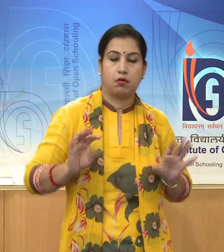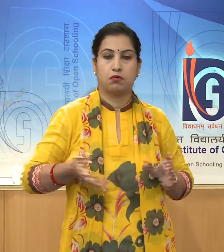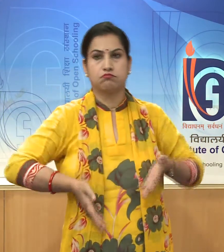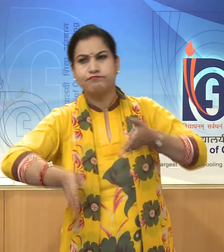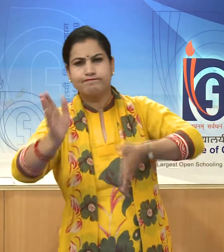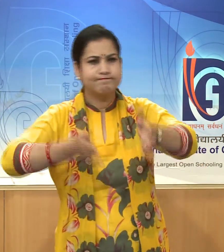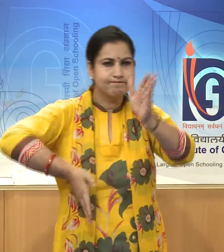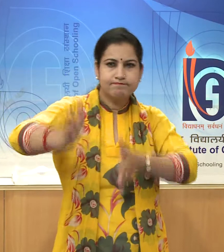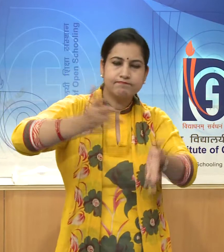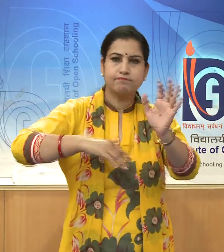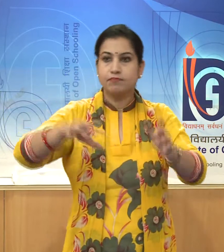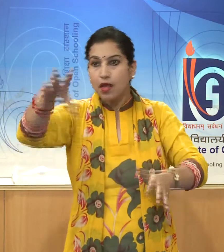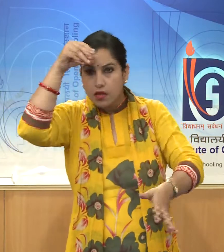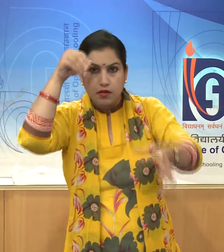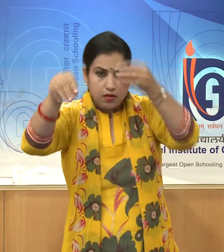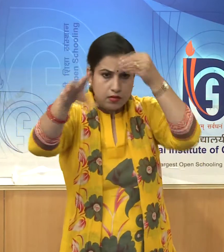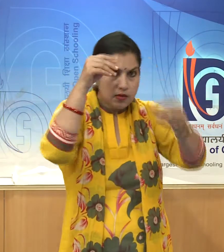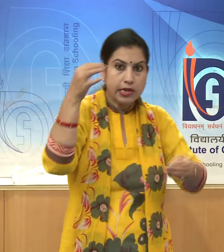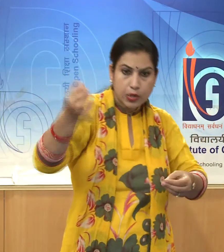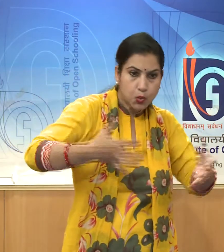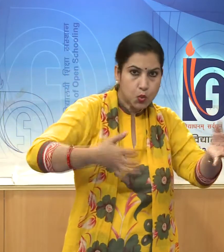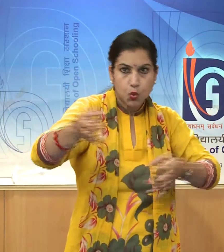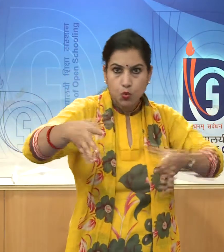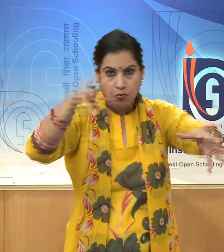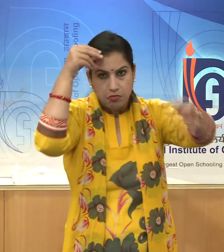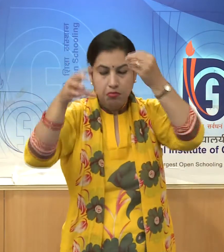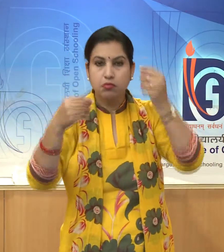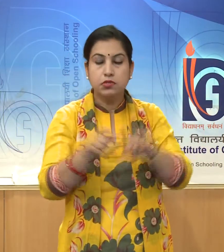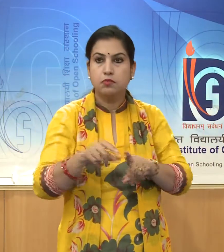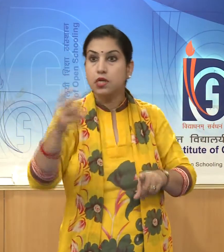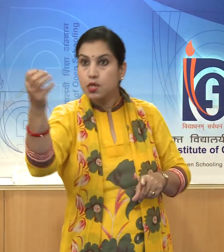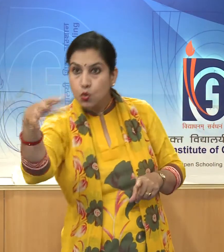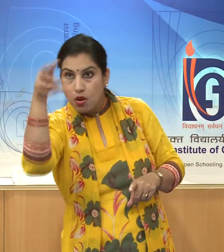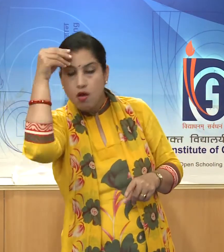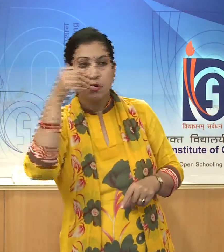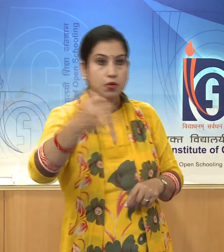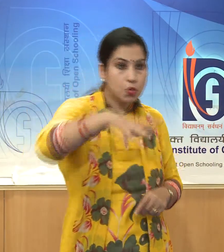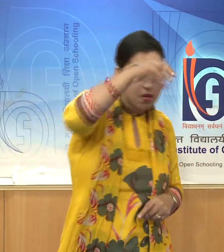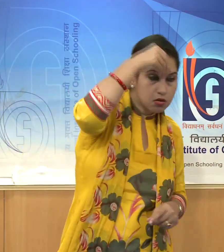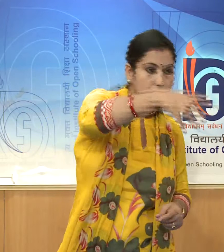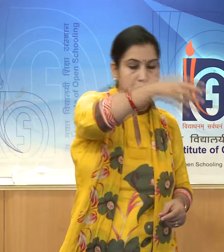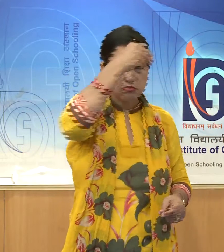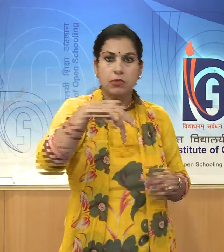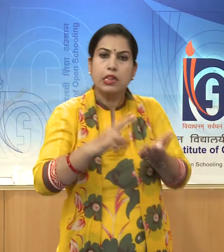seeking new settings and effects of